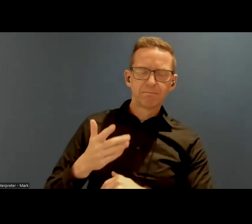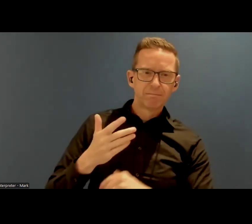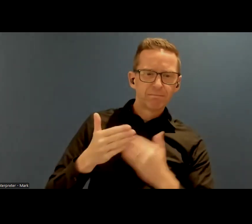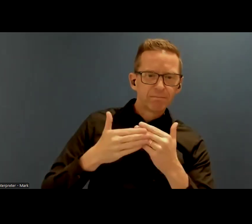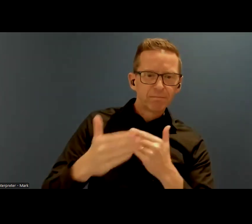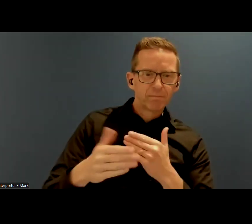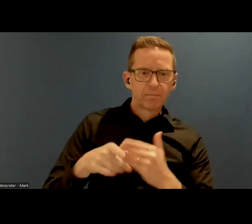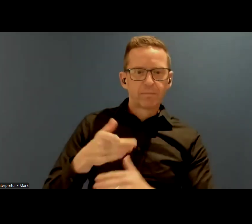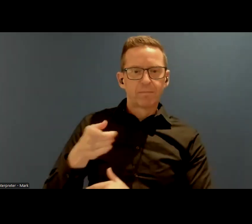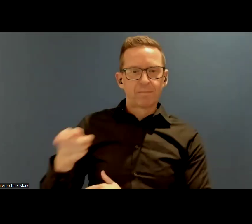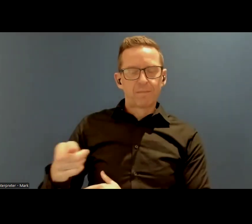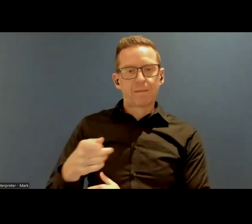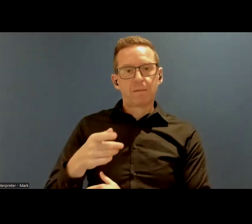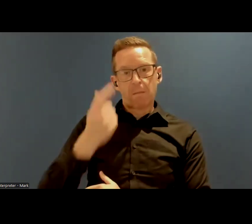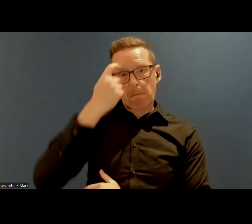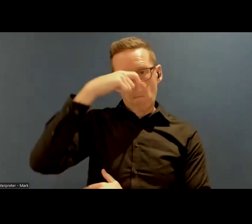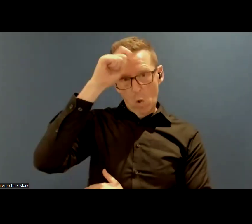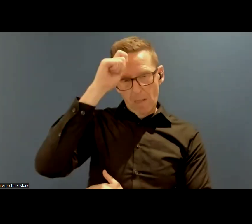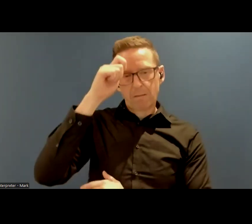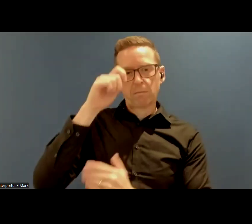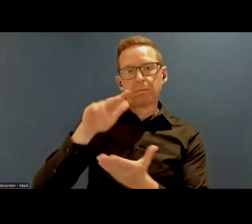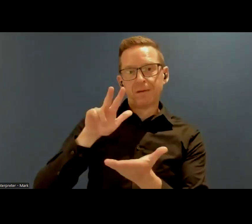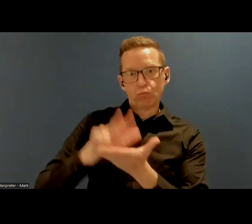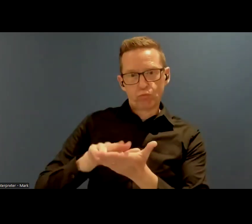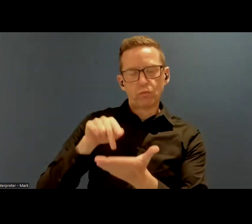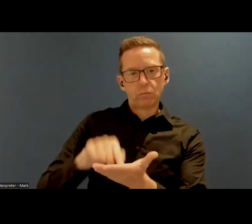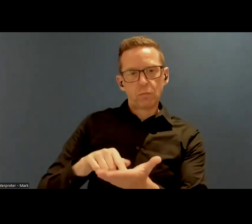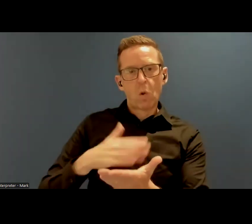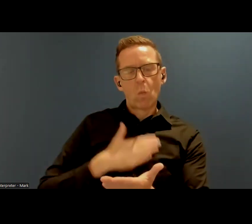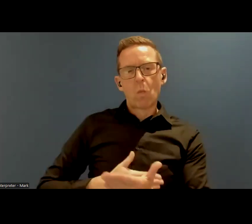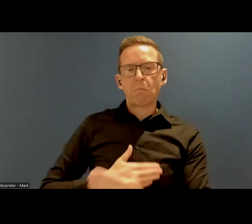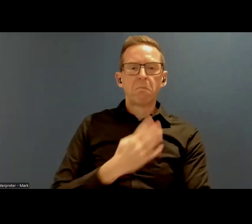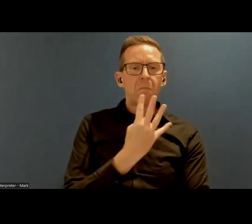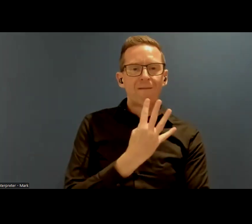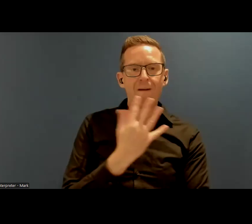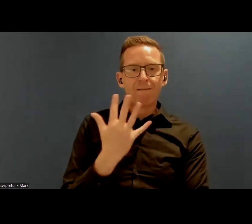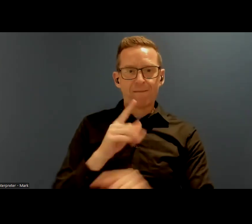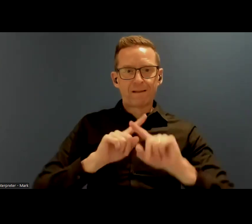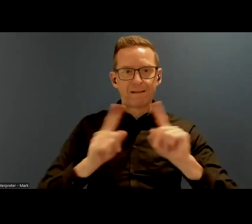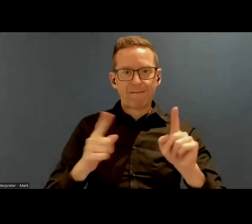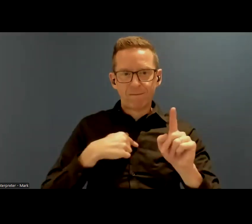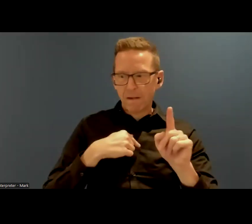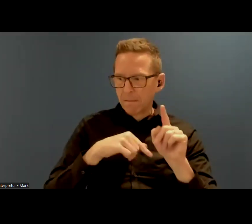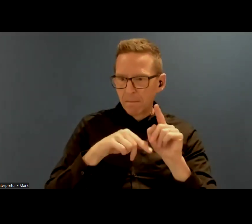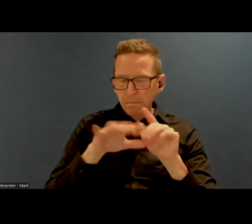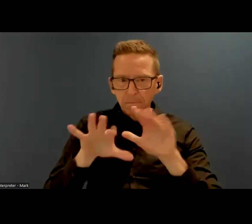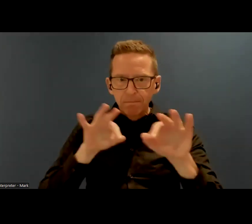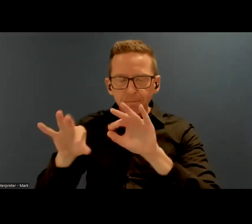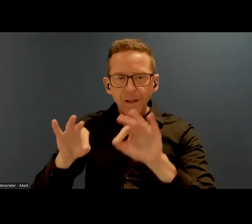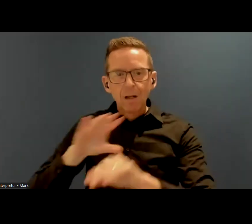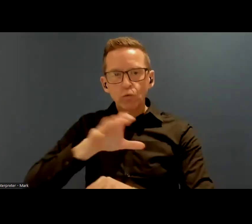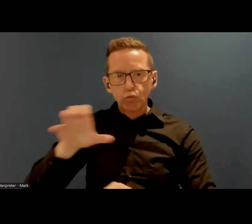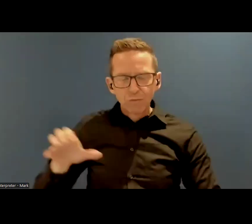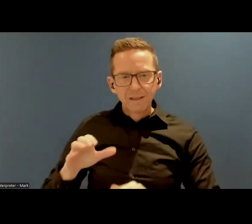Declaration. We will select maybe 4 up to 5 countries, low and middle income